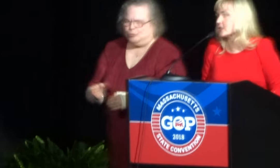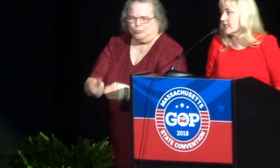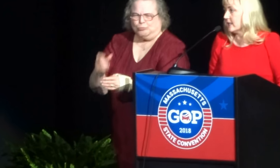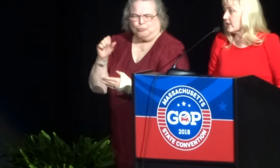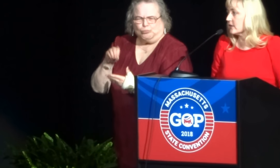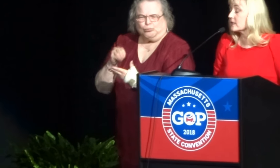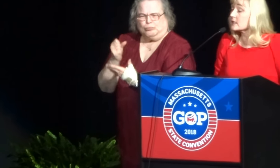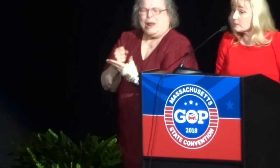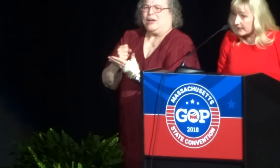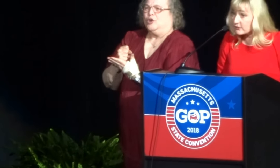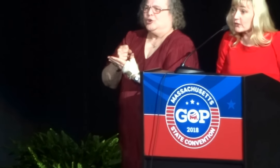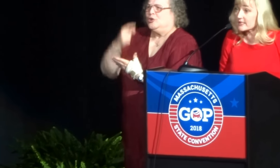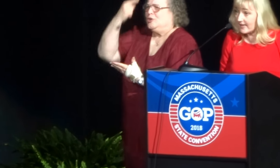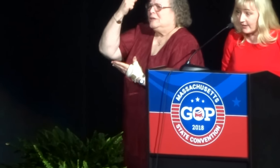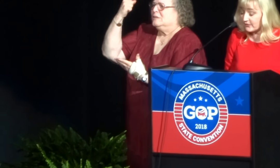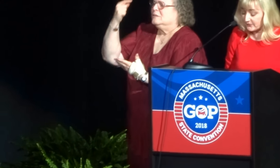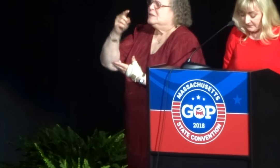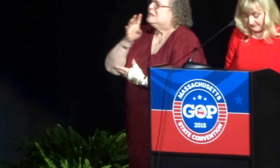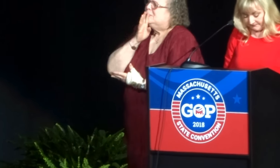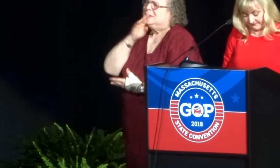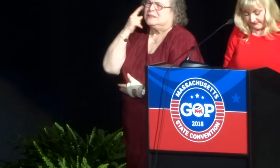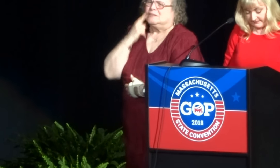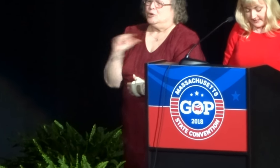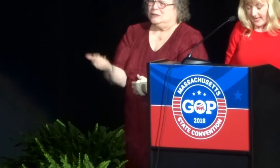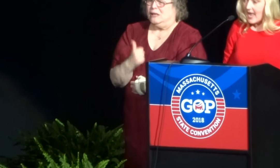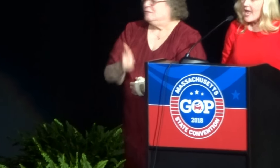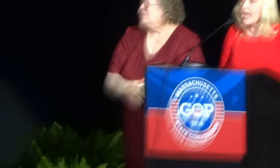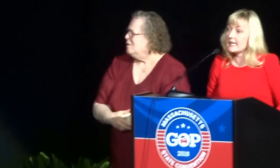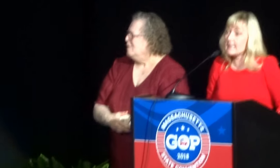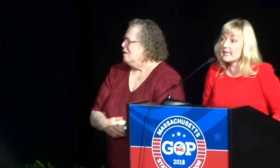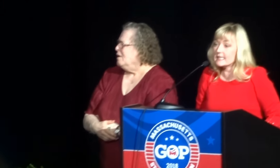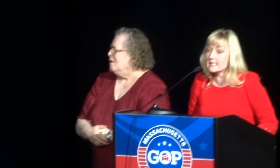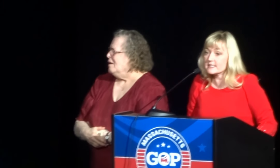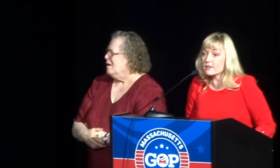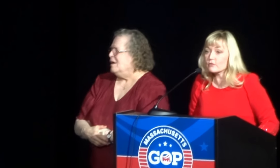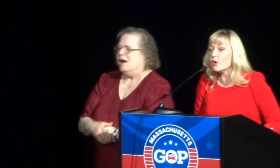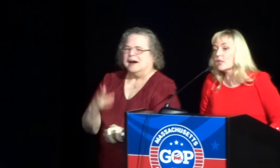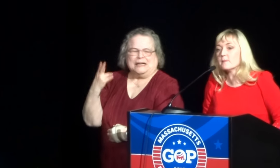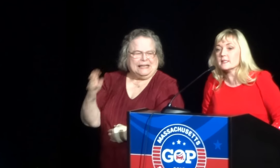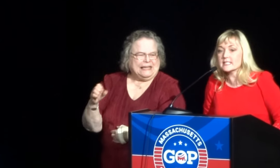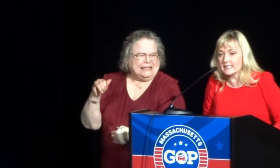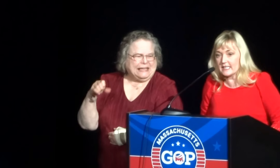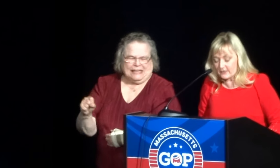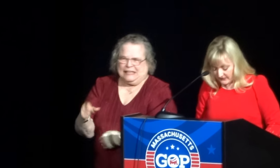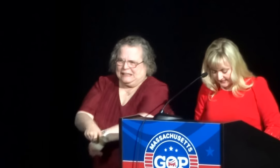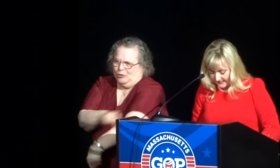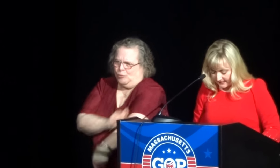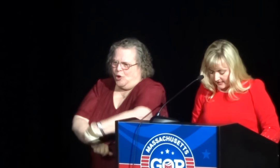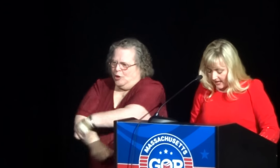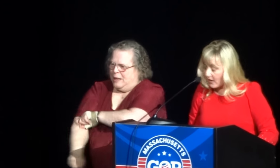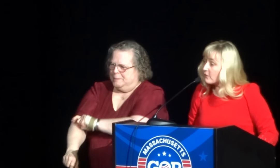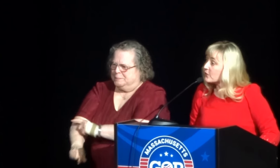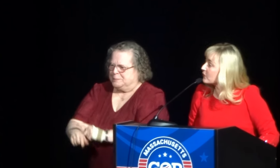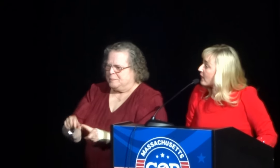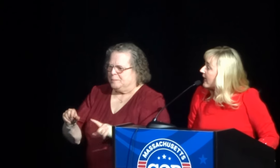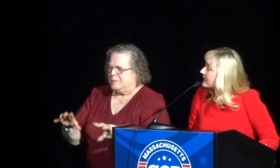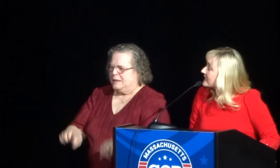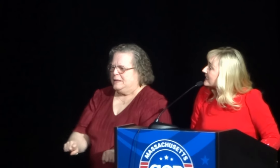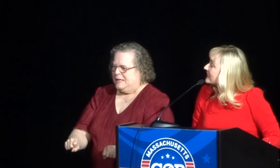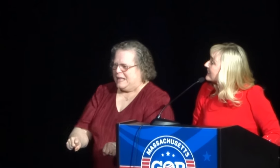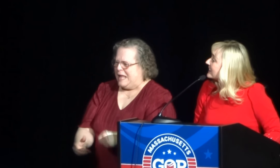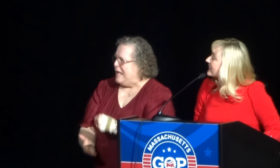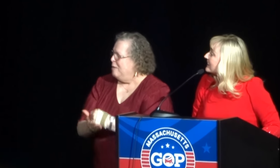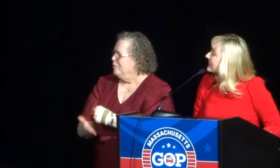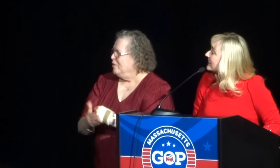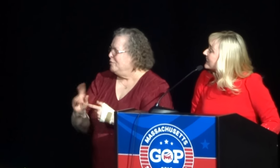fair-minded legislator speaks for itself. The chair. And he is a roll-up the city's helpful